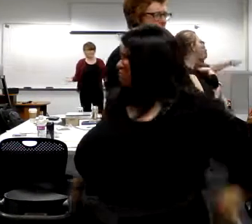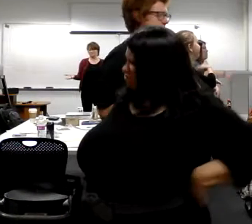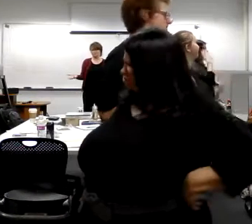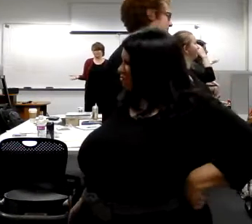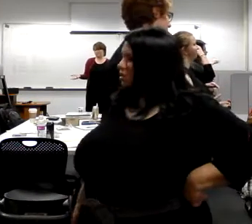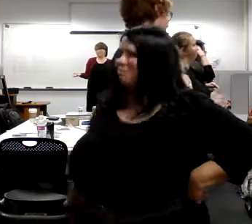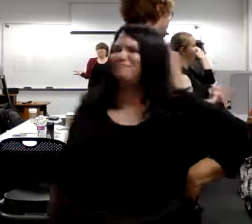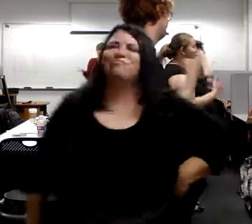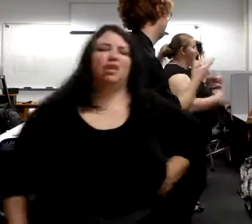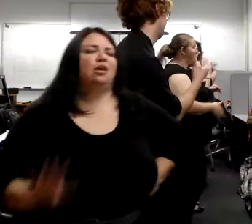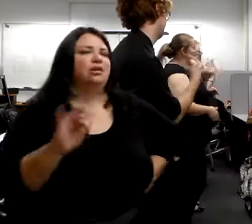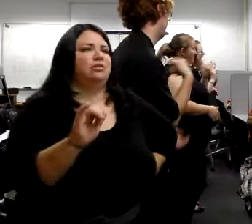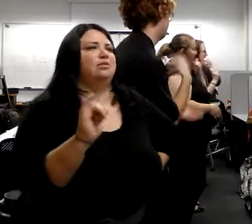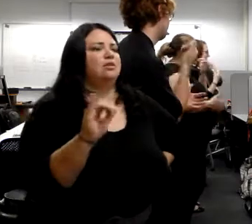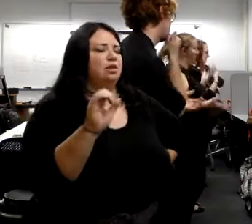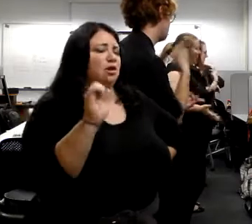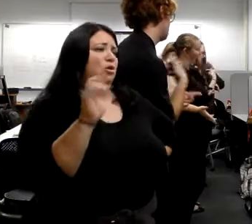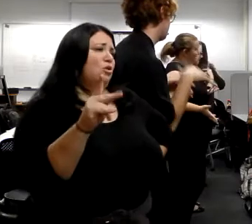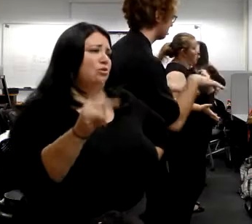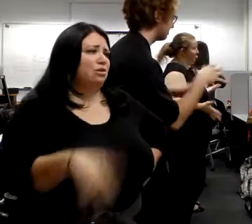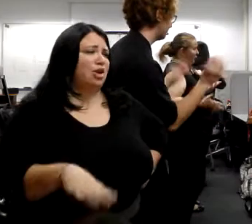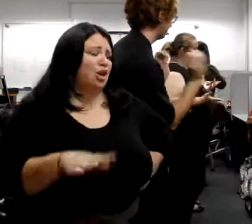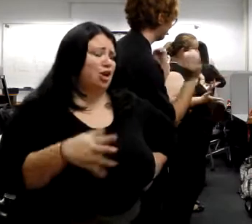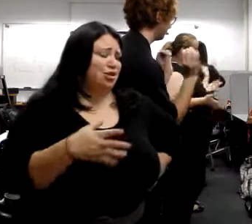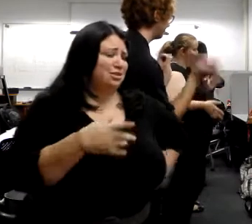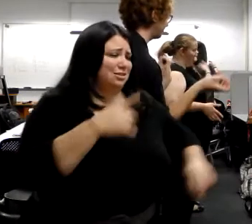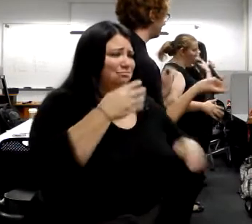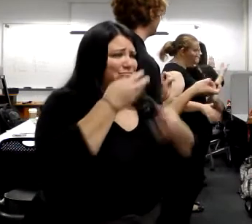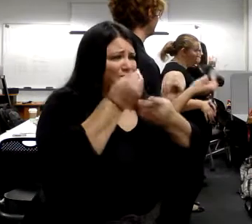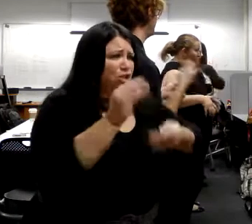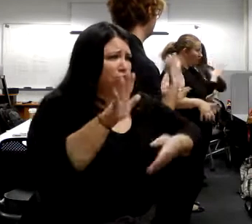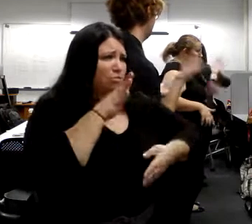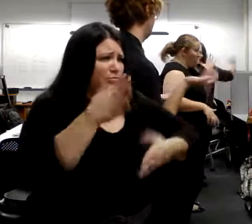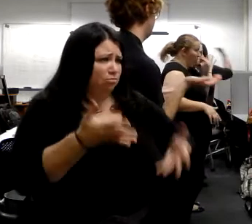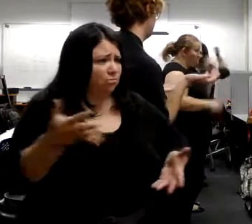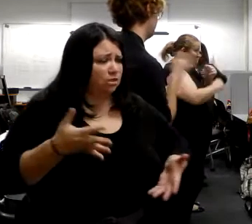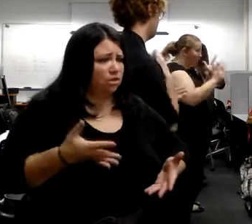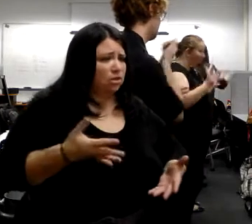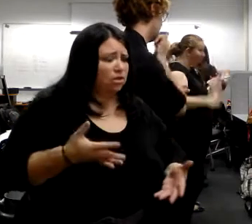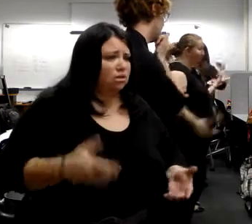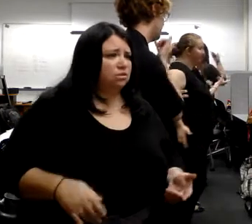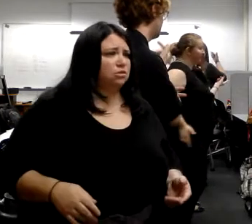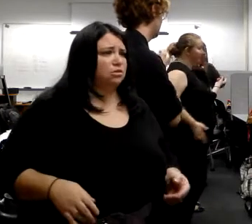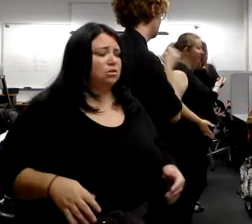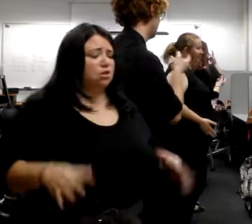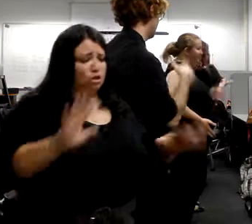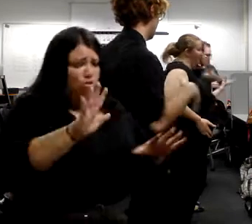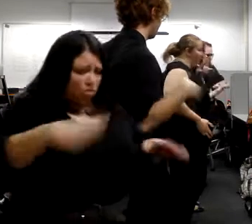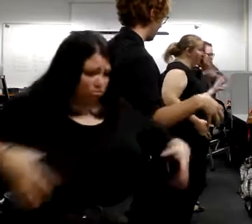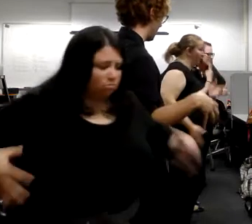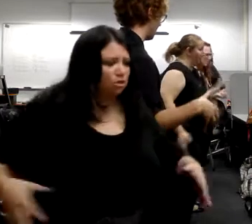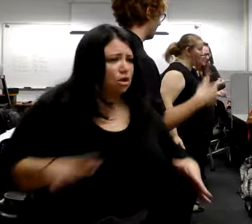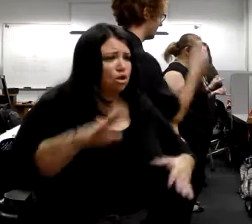I said, you're chubby, like, that you're a know-it-all? I mean, well, they're both true. I was an awful